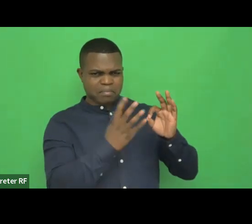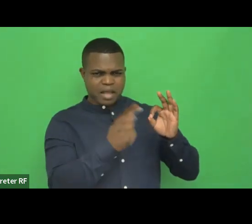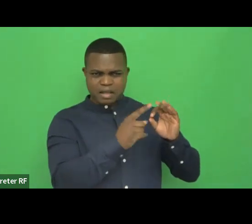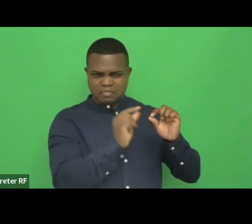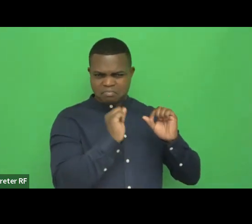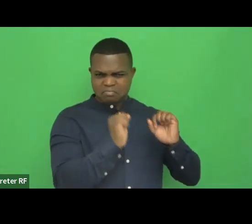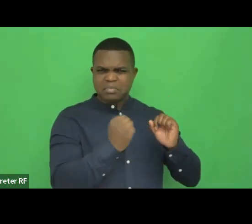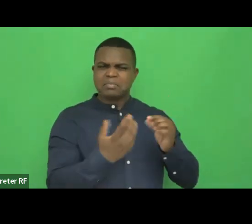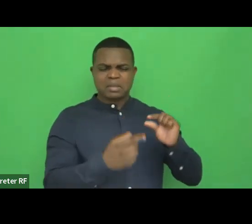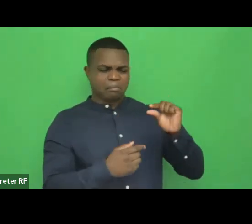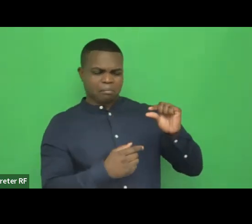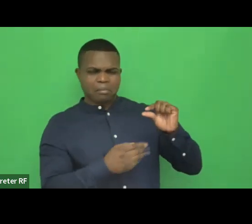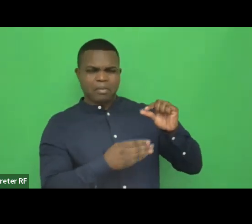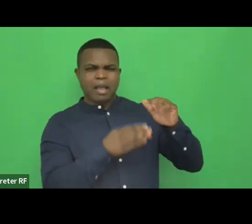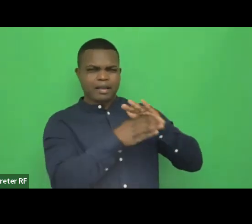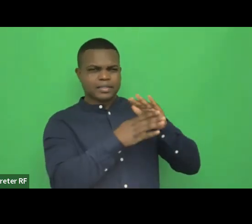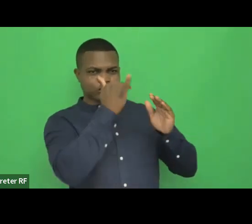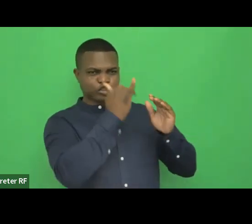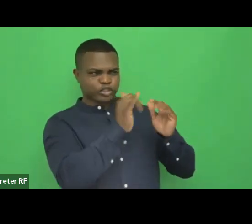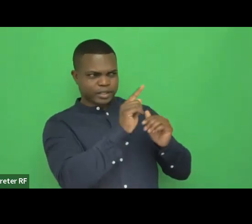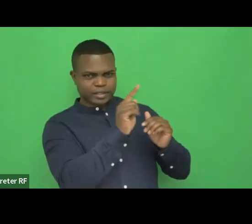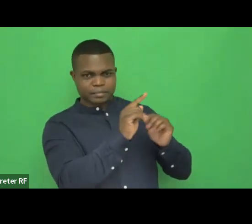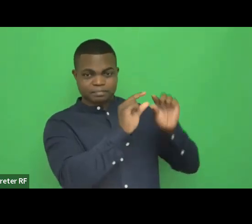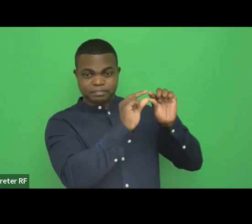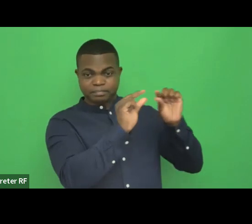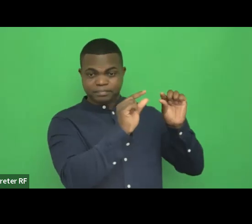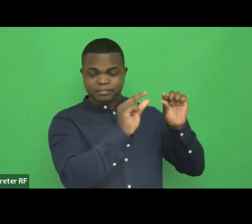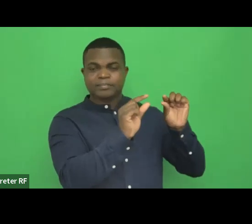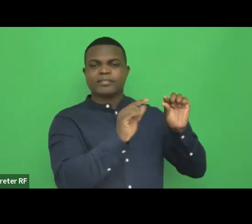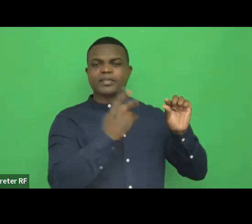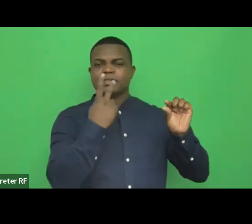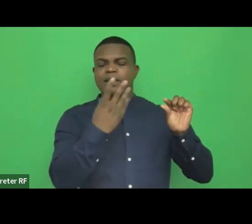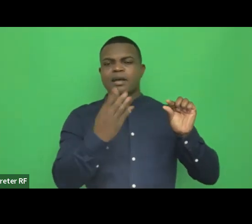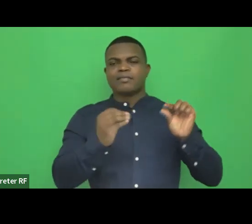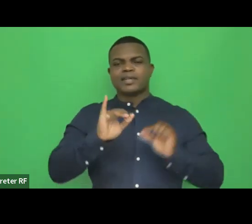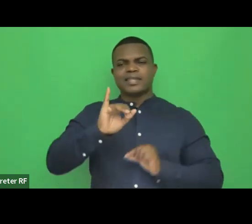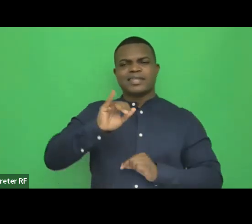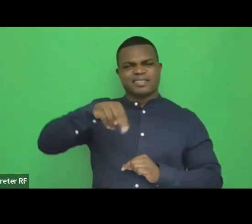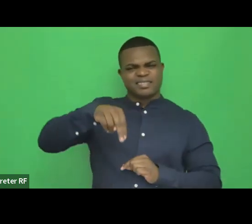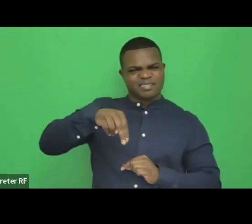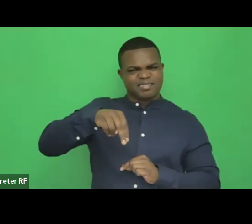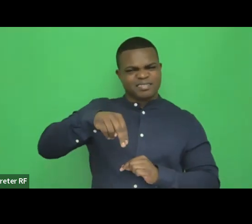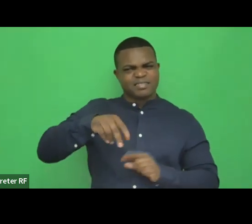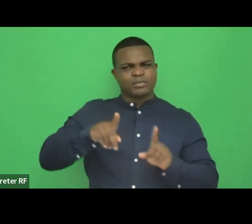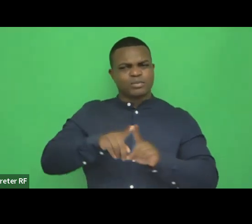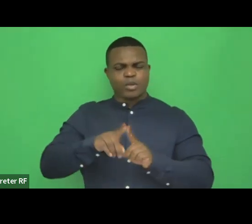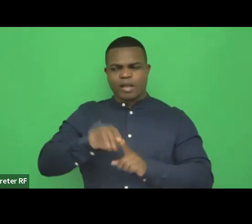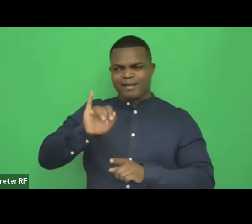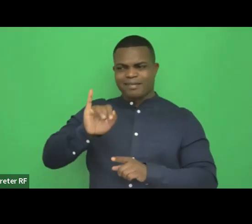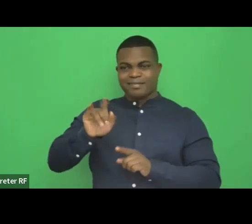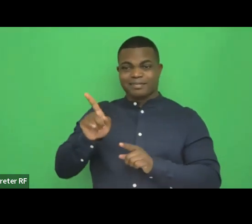EPUB loaded and installed. So it just creates an extra button on my toolbar on